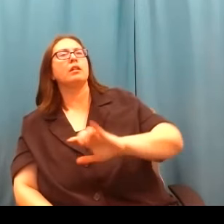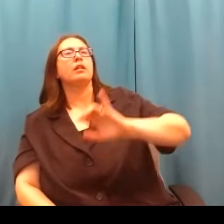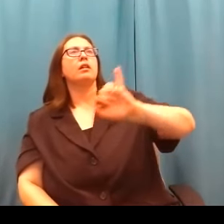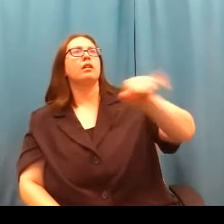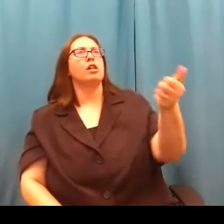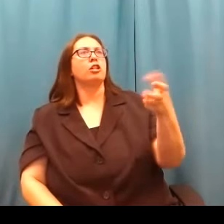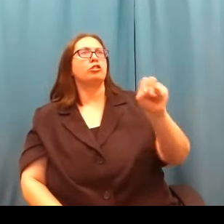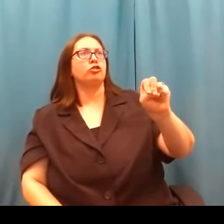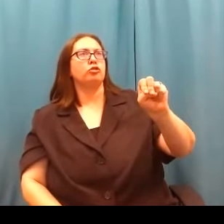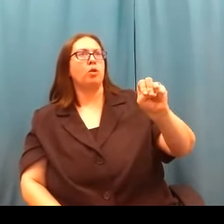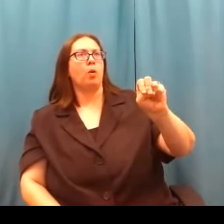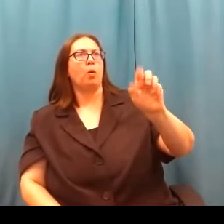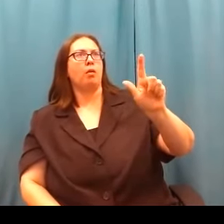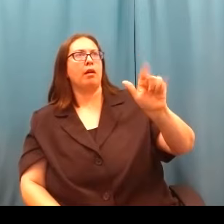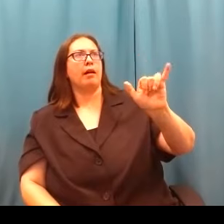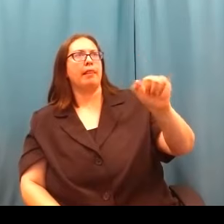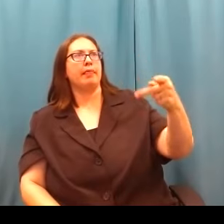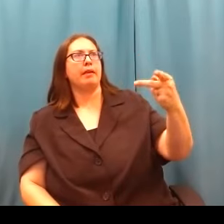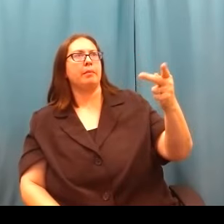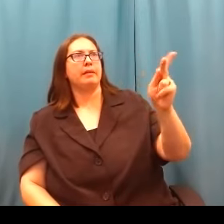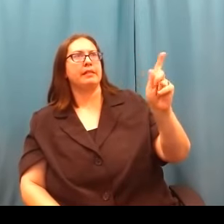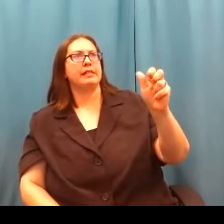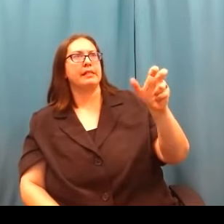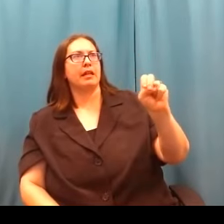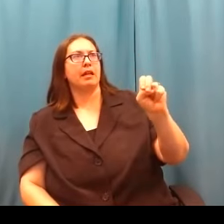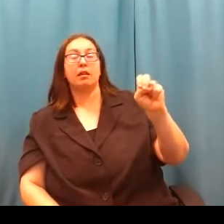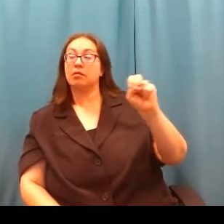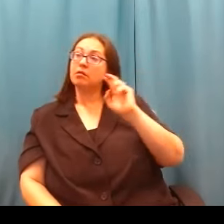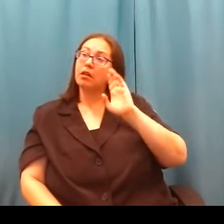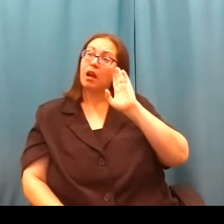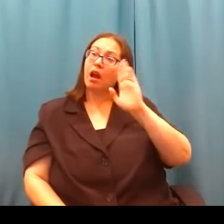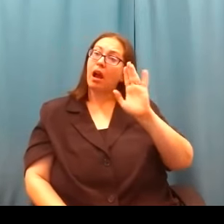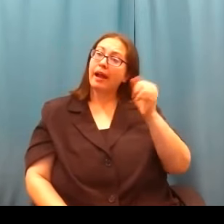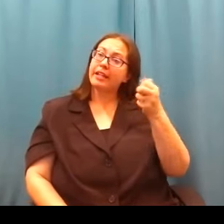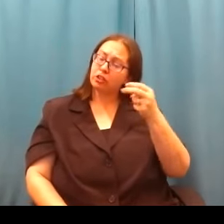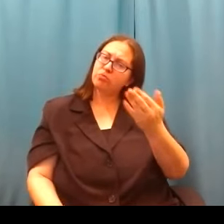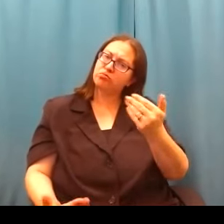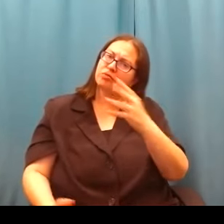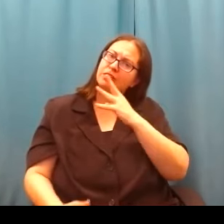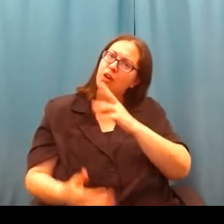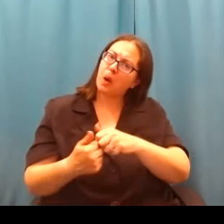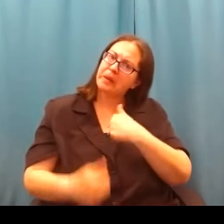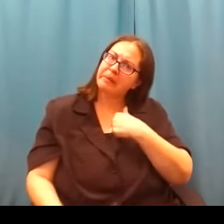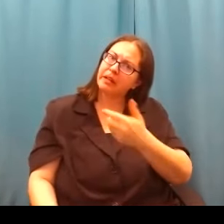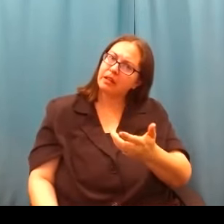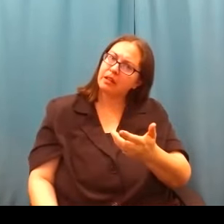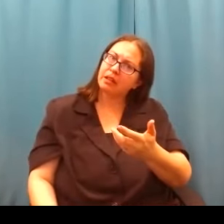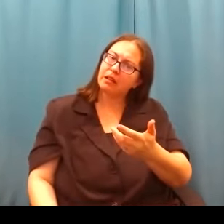Lipkin. Hi, Joan. Talk to me.